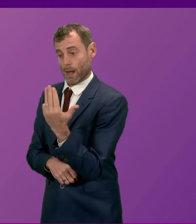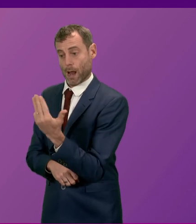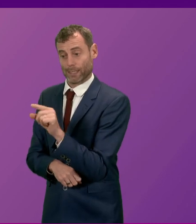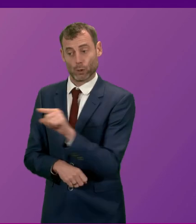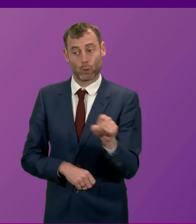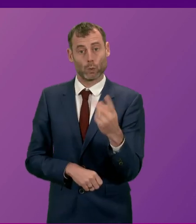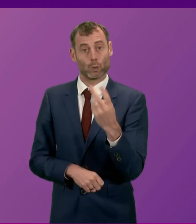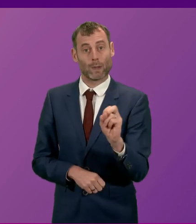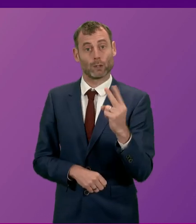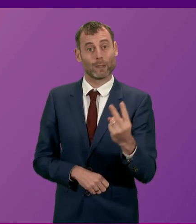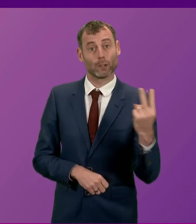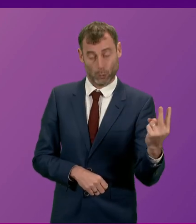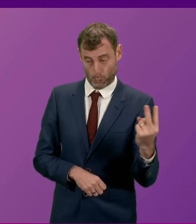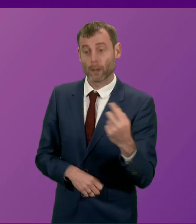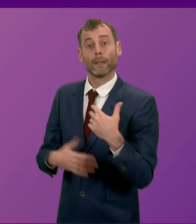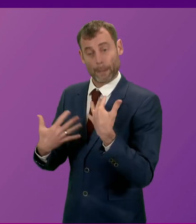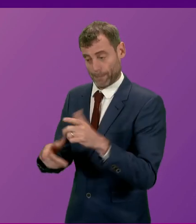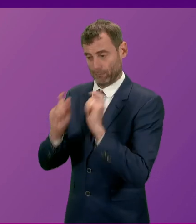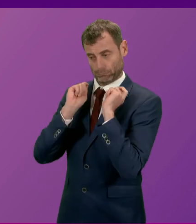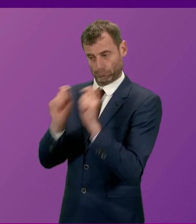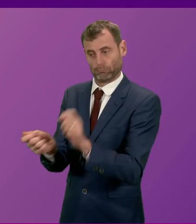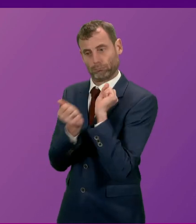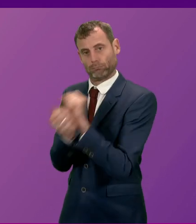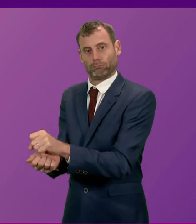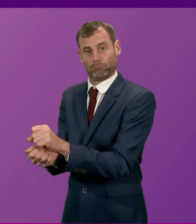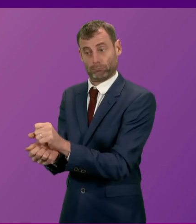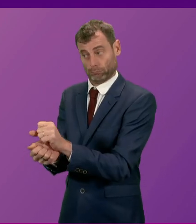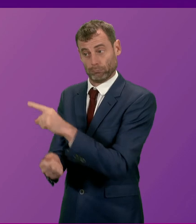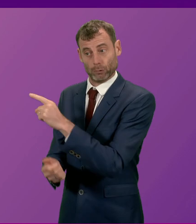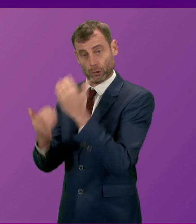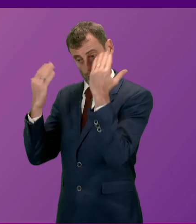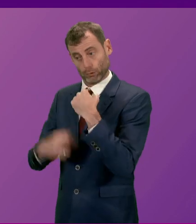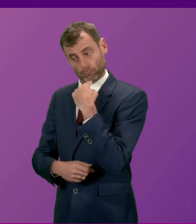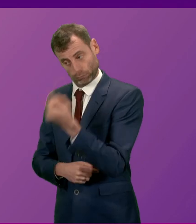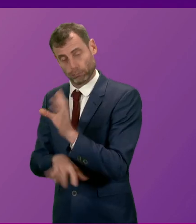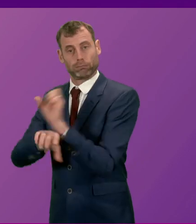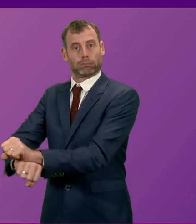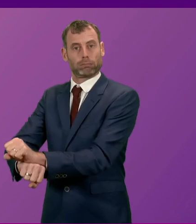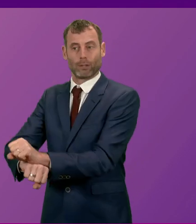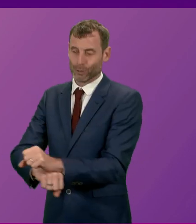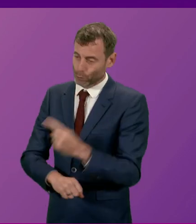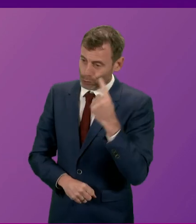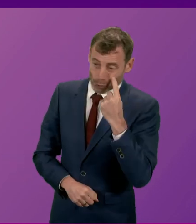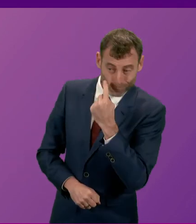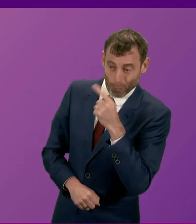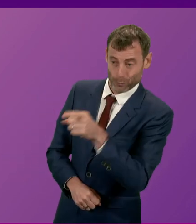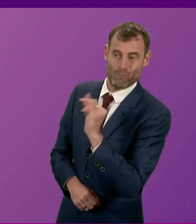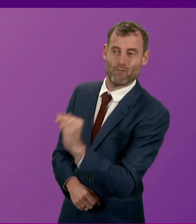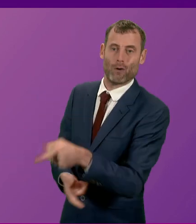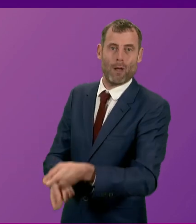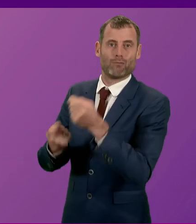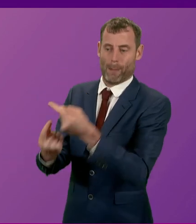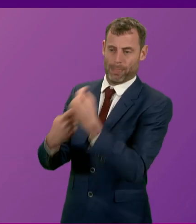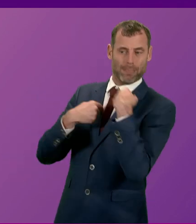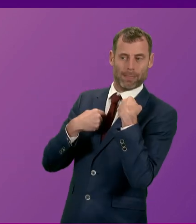2022 received a custodial sentence. That's another fact that refutes what Russell Finlay has put to me today.